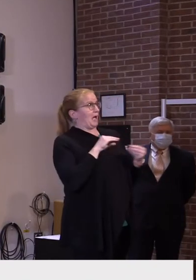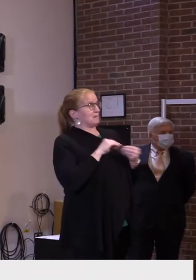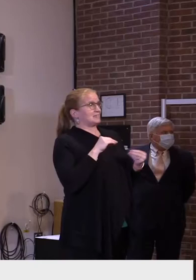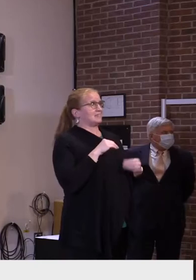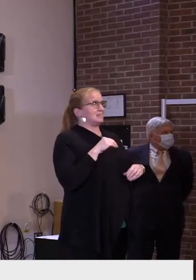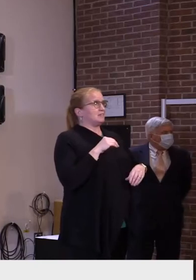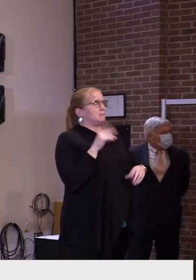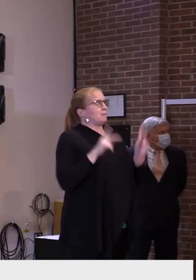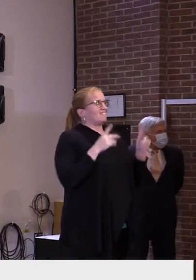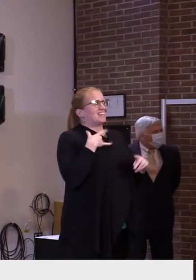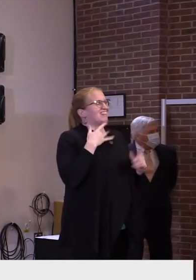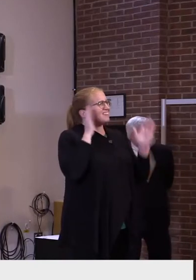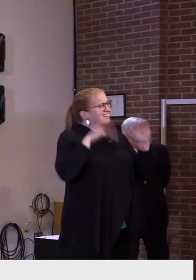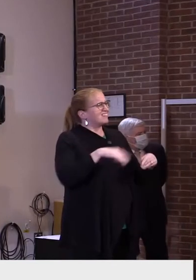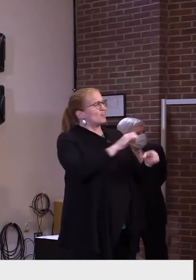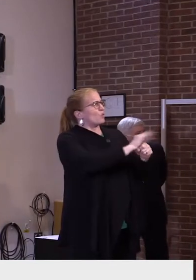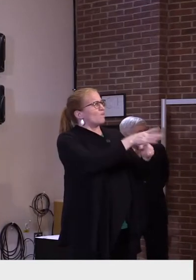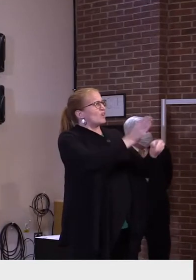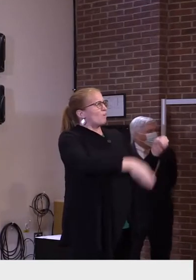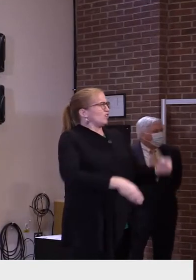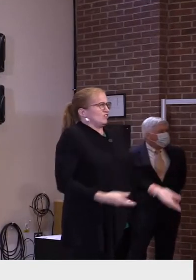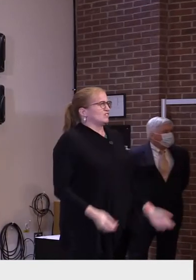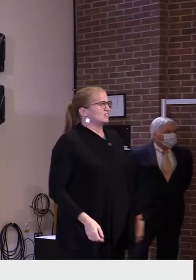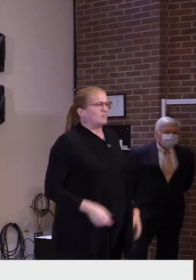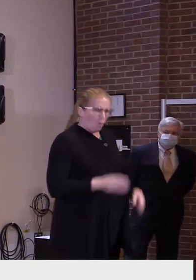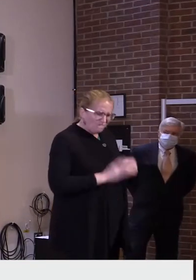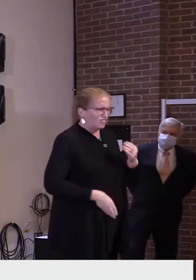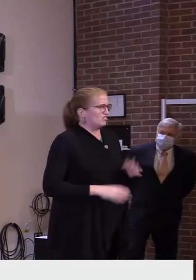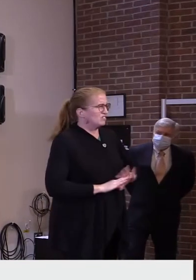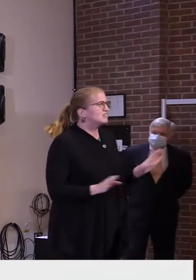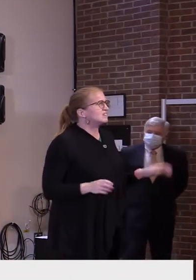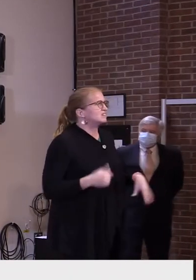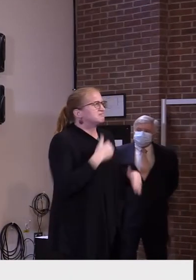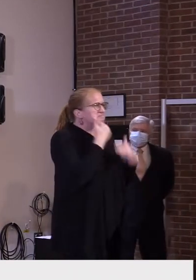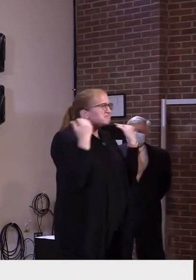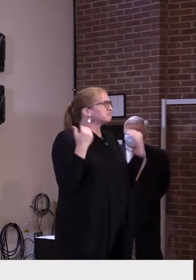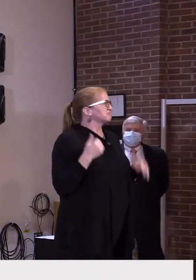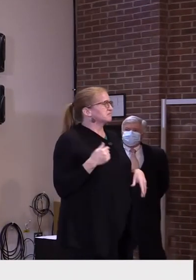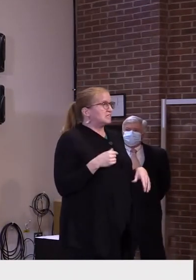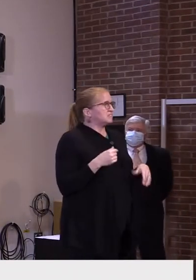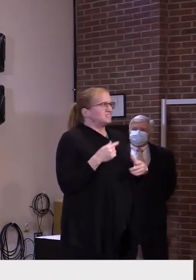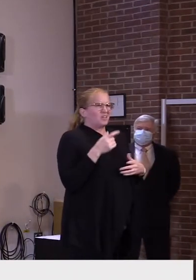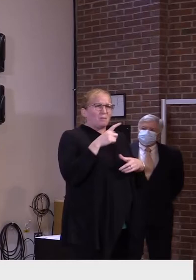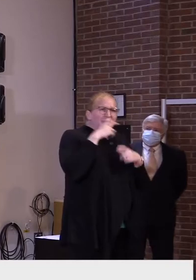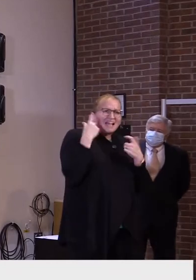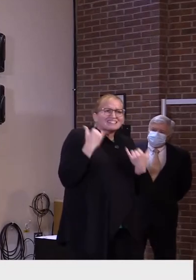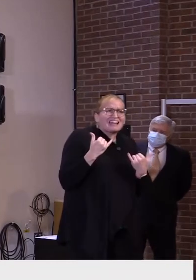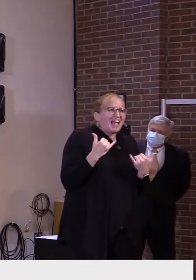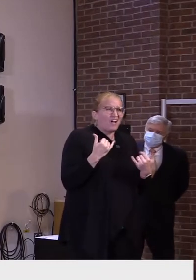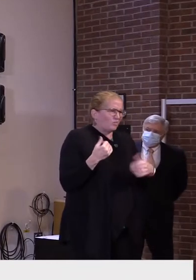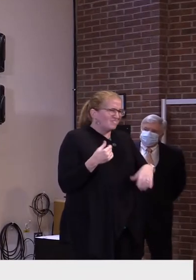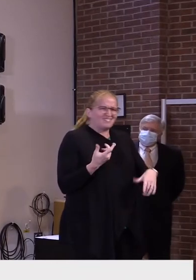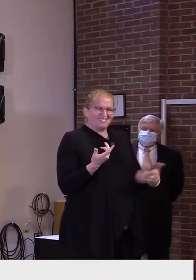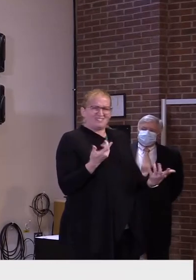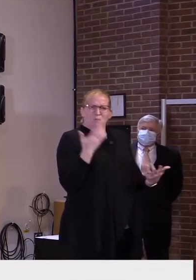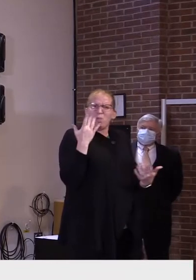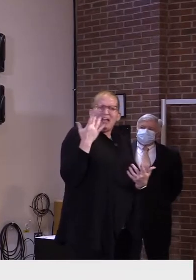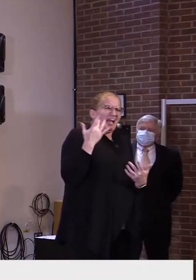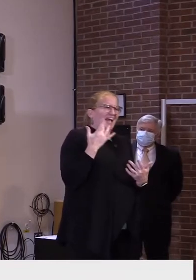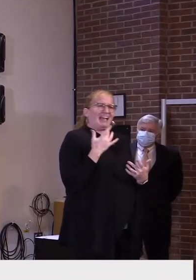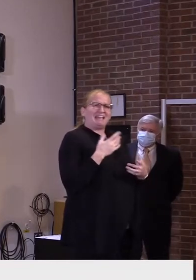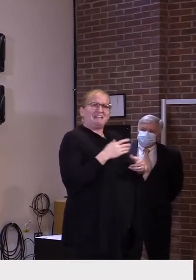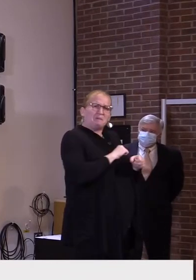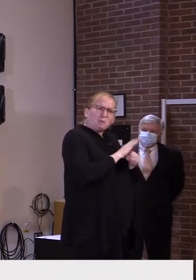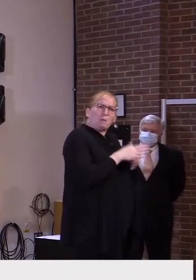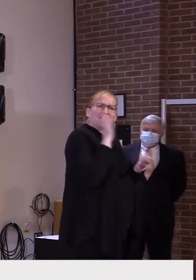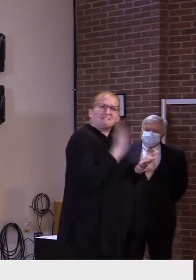exiting the pandemic and not feeling like this was a timely strategy because that wasn't where they were in their lives.